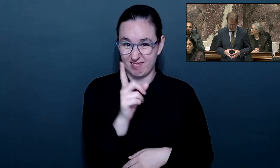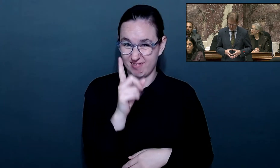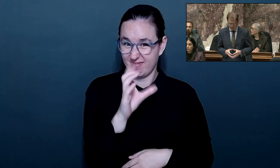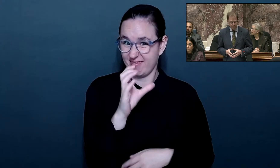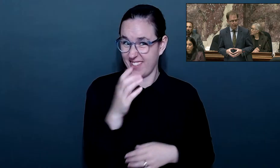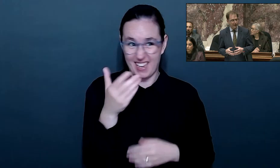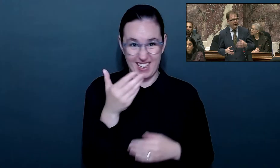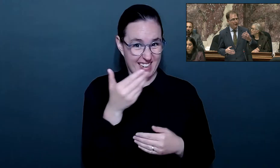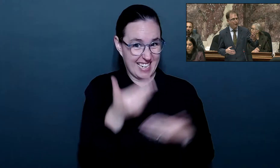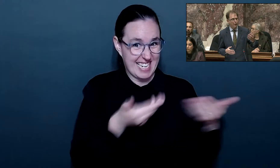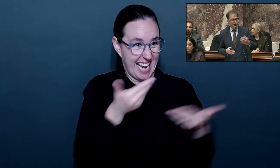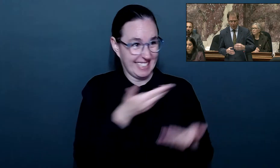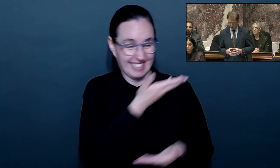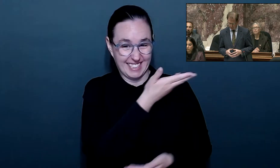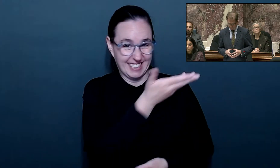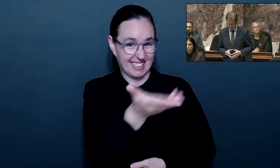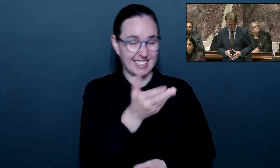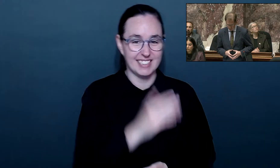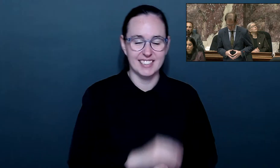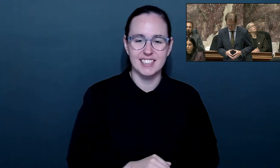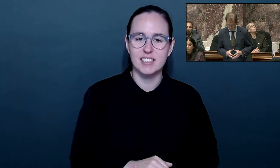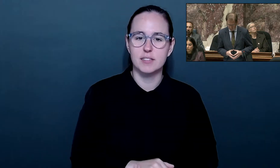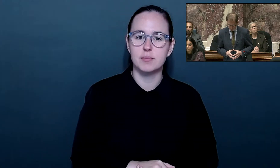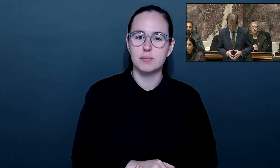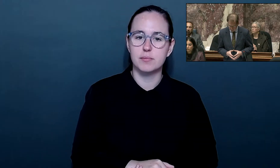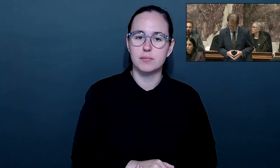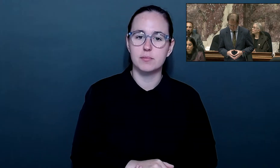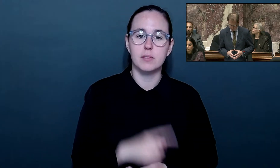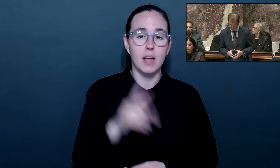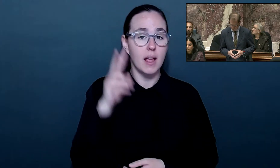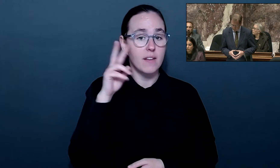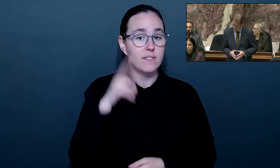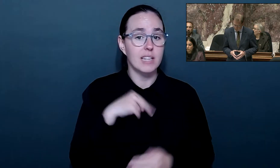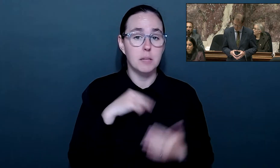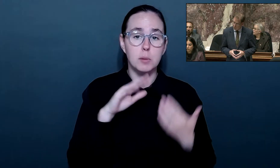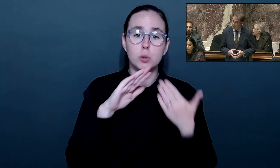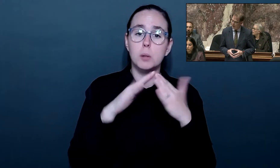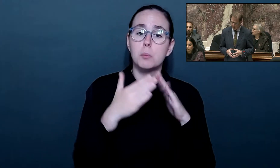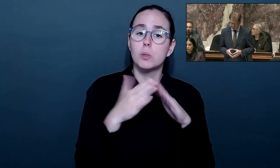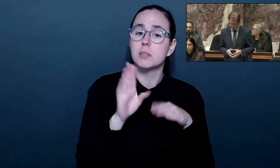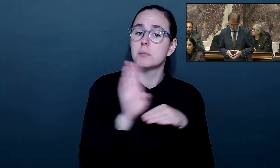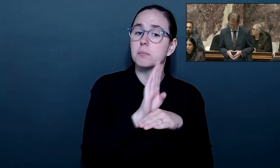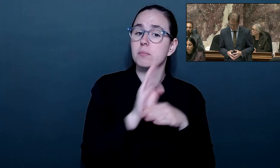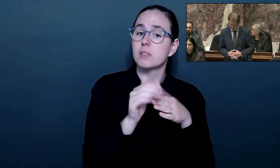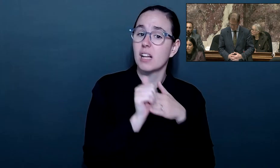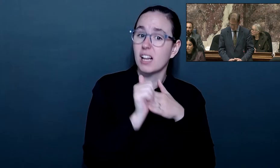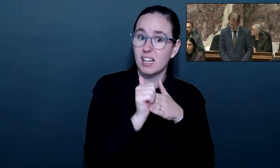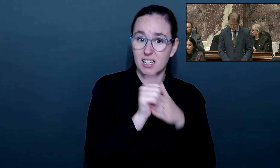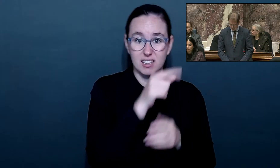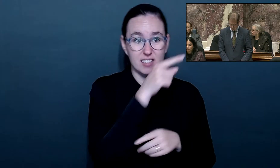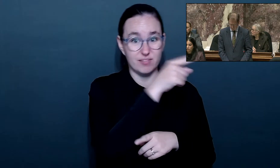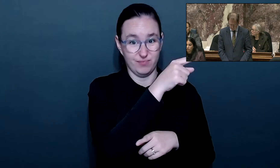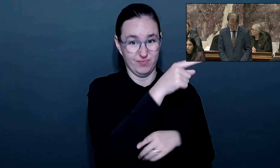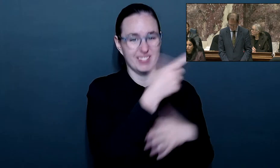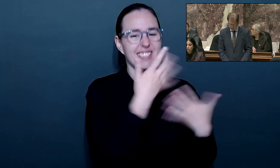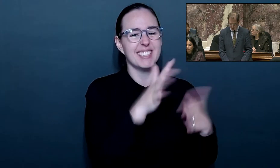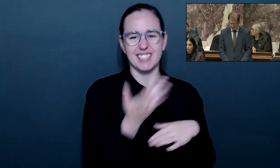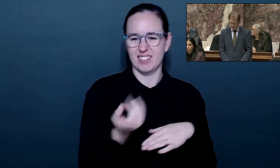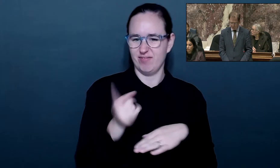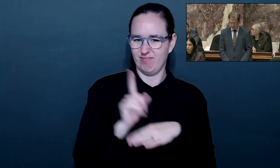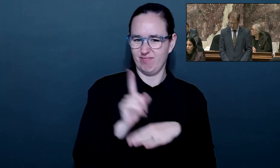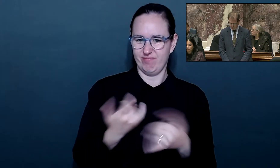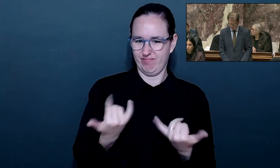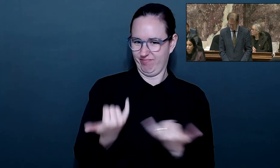community and industry leader who spoke today so eloquently, Edison Tran, who's a Vancouver entrepreneur and past Vice President of the